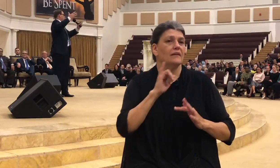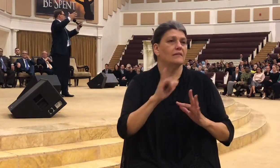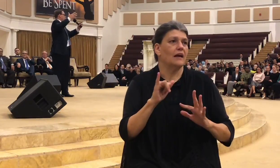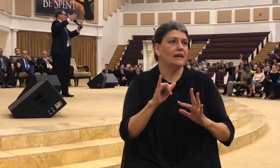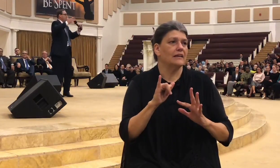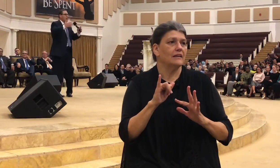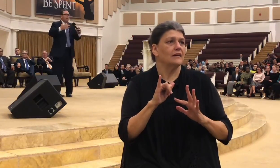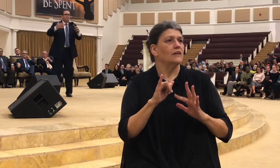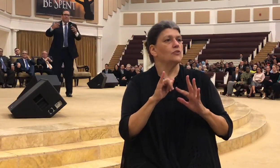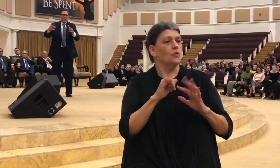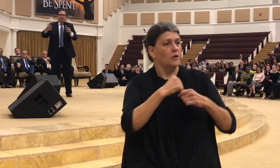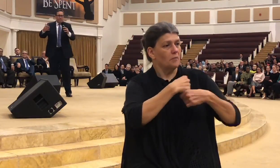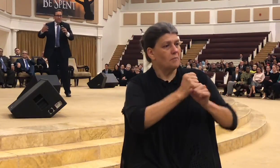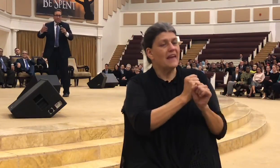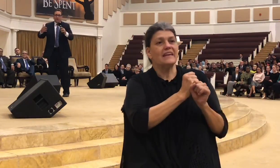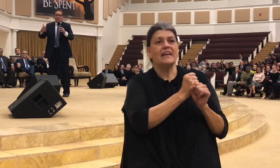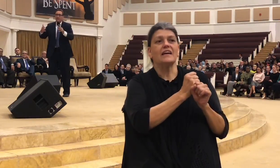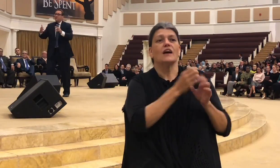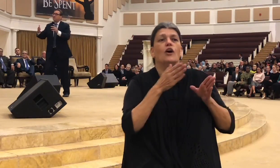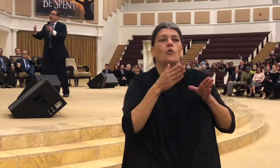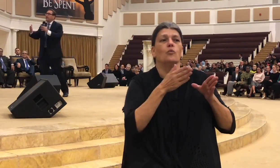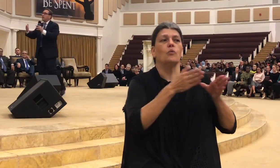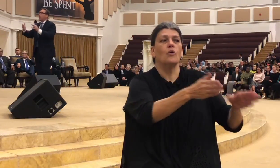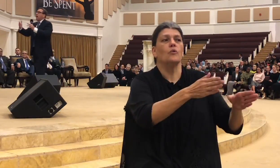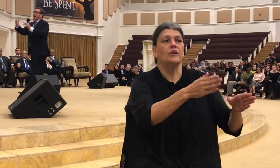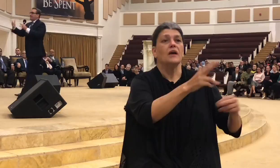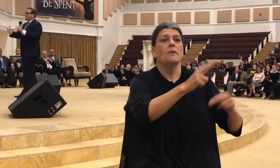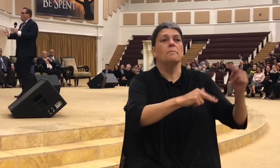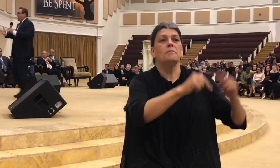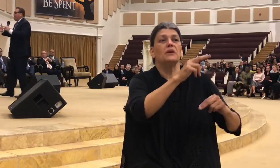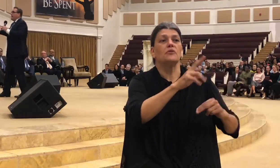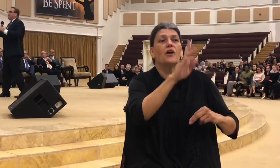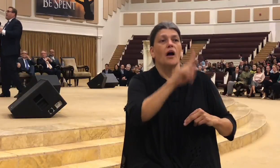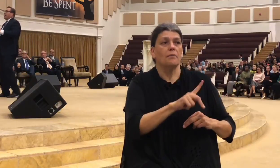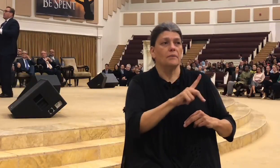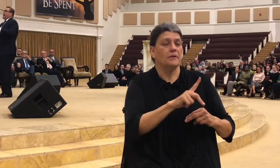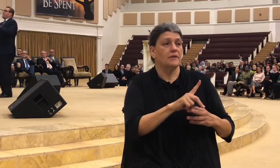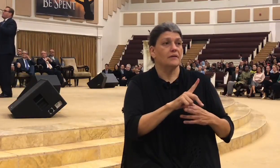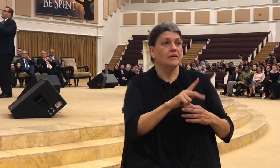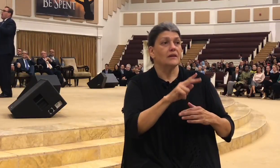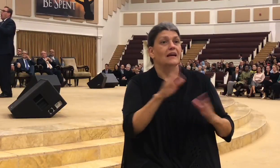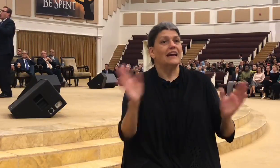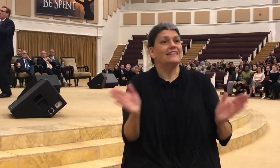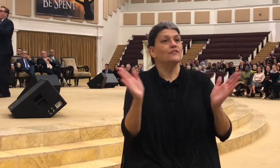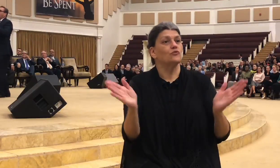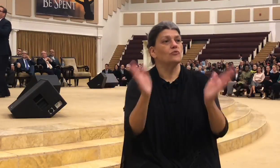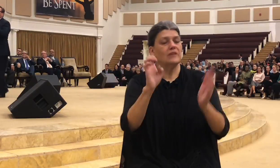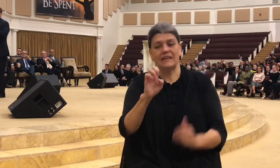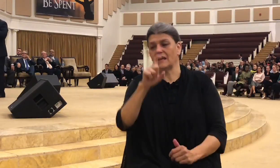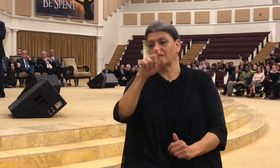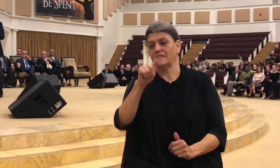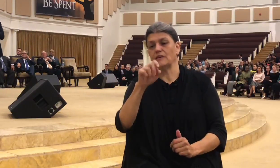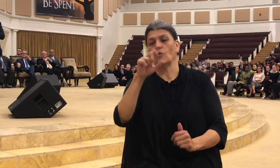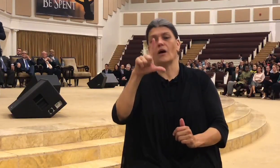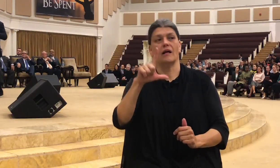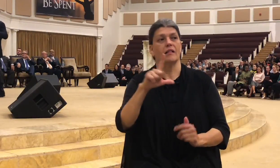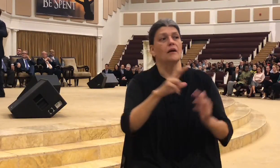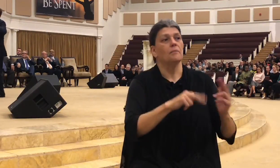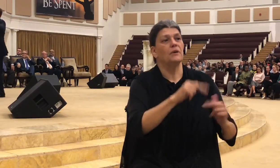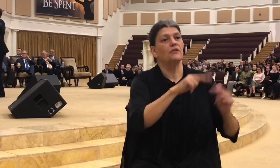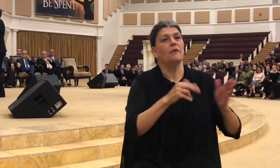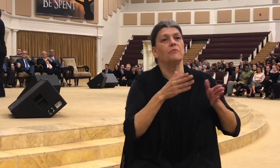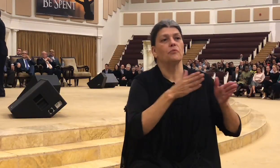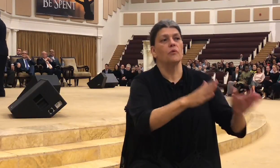road. Build up, some of you are going to get this right here, extol him, build up the road for him